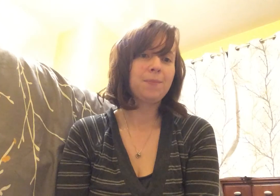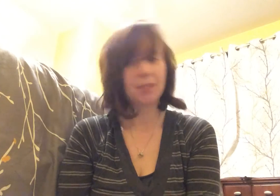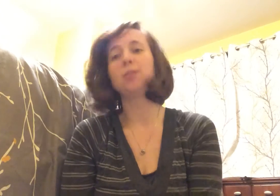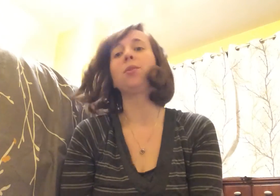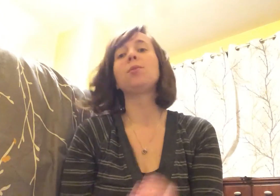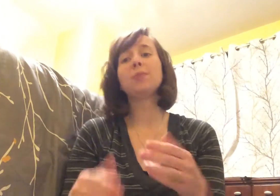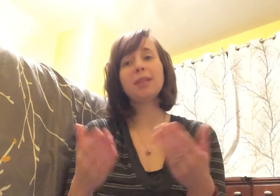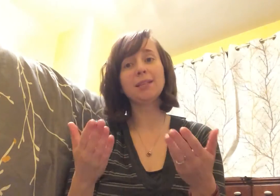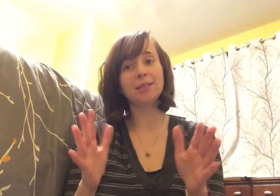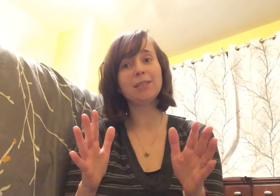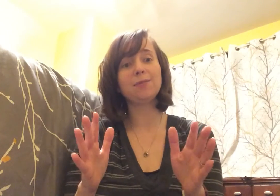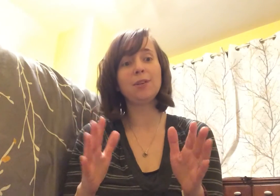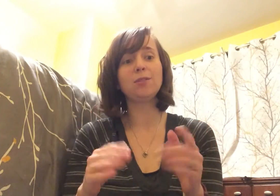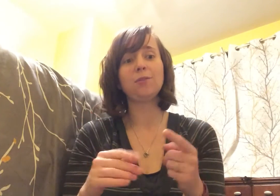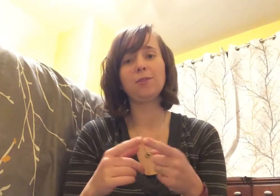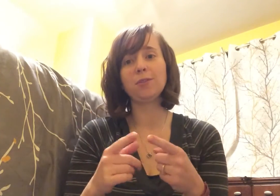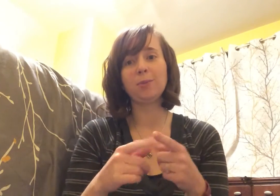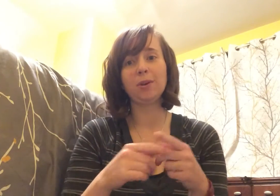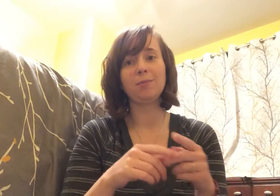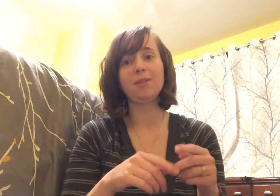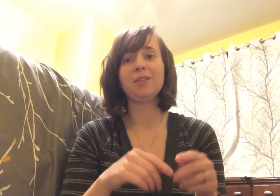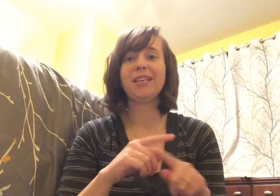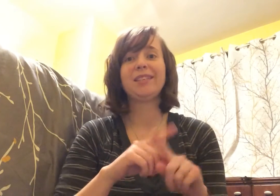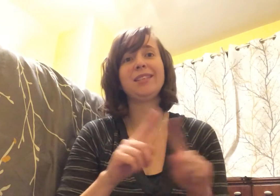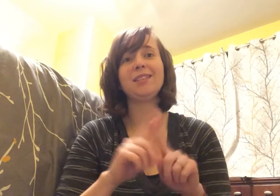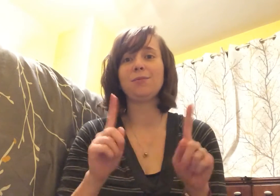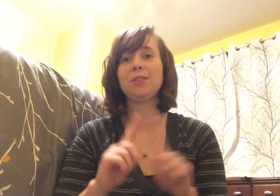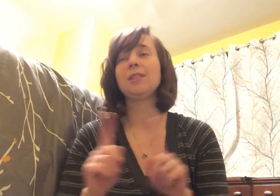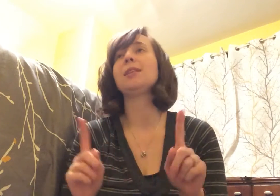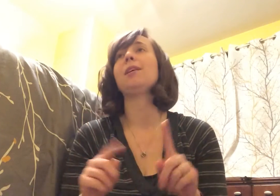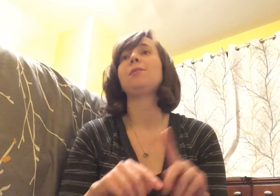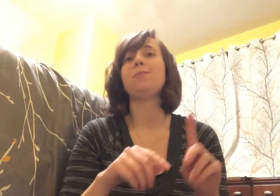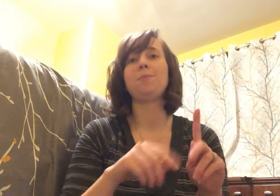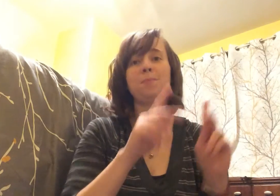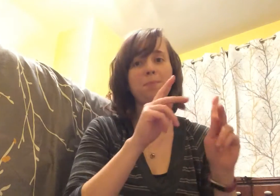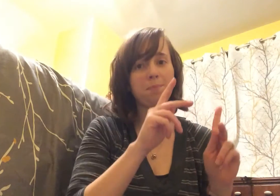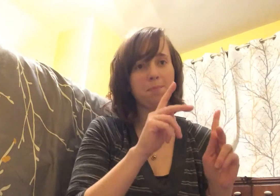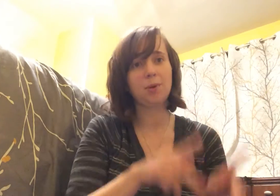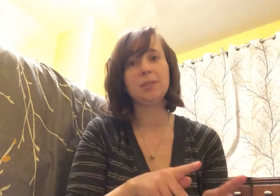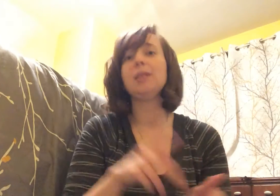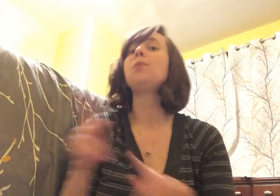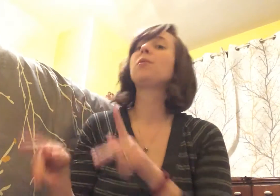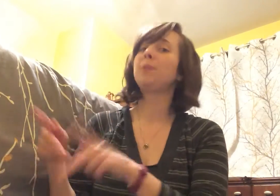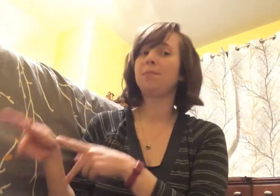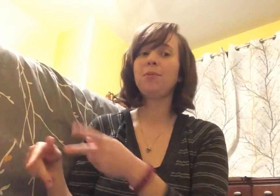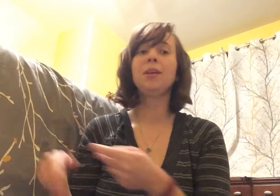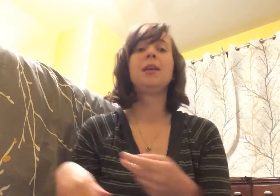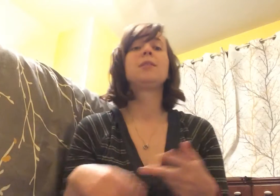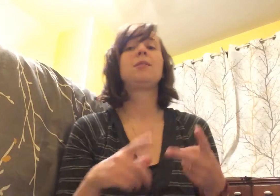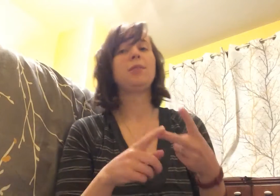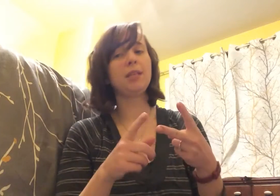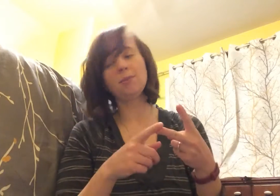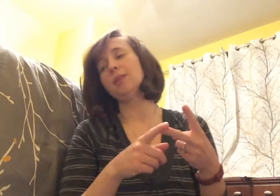So that's finished for the first part about like the different person or people. So the next one is